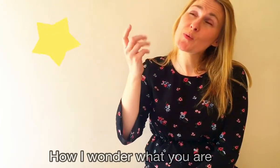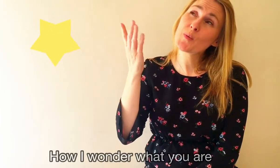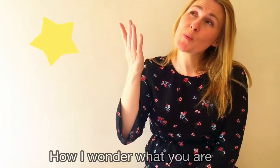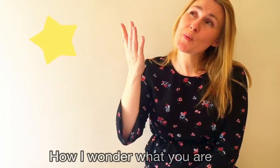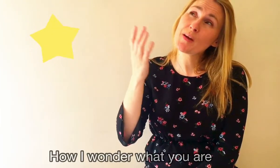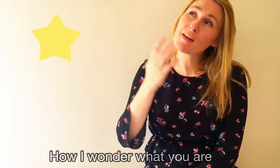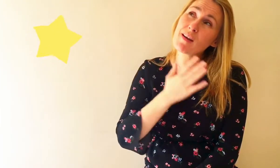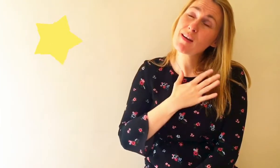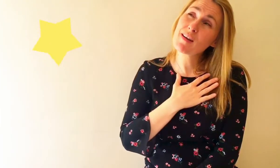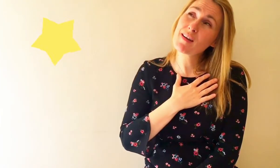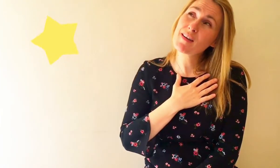are